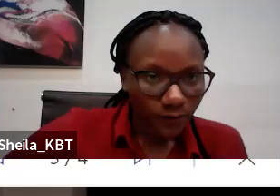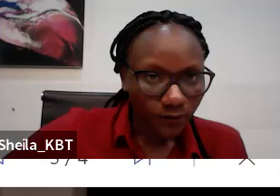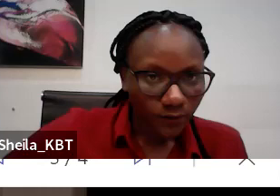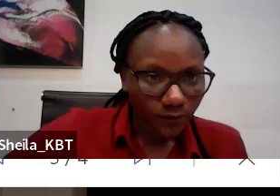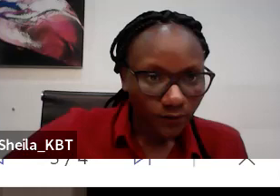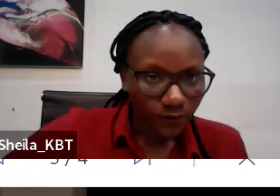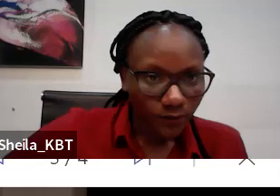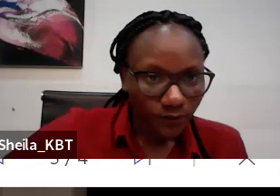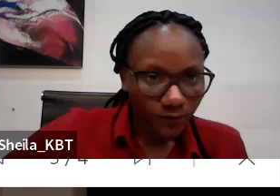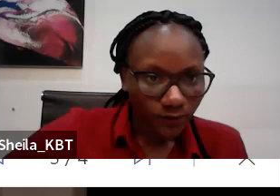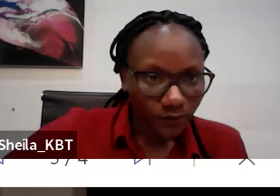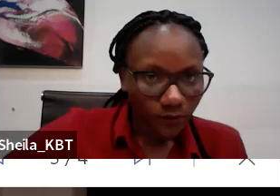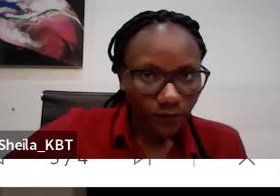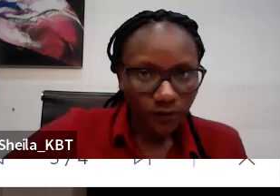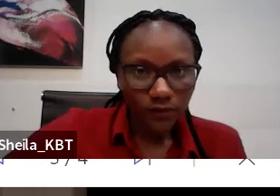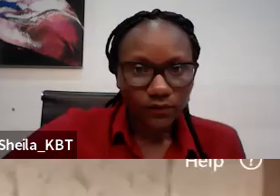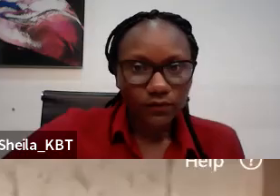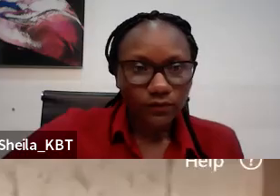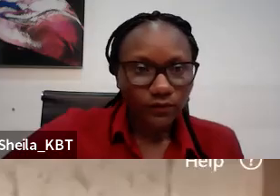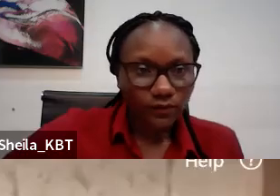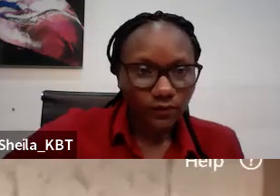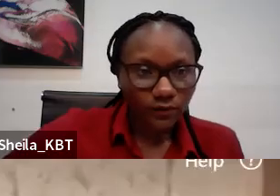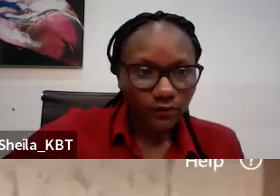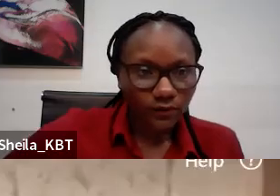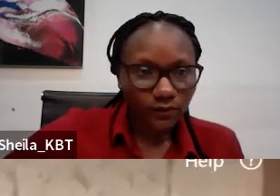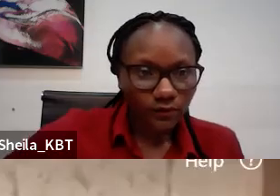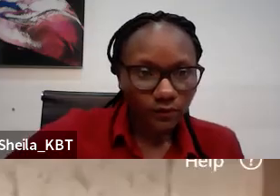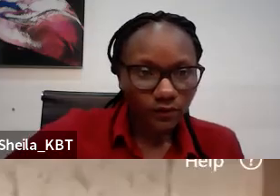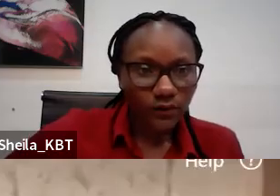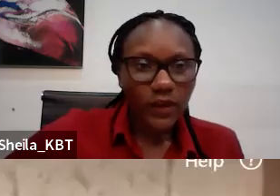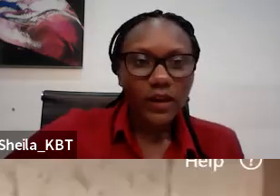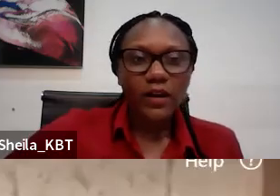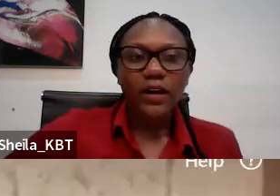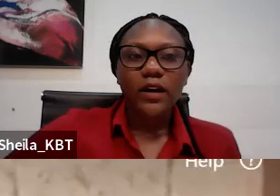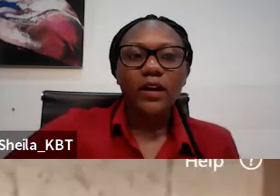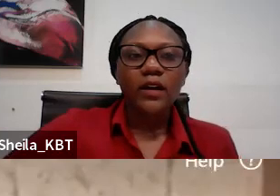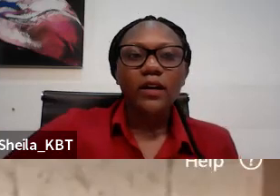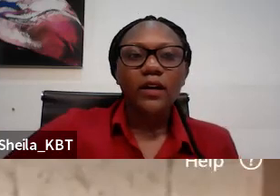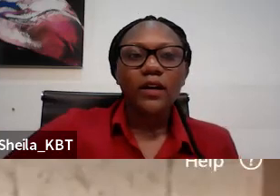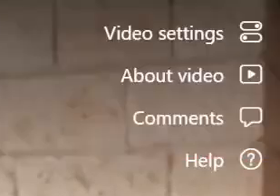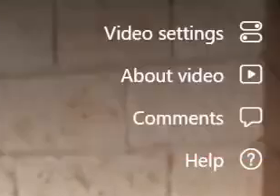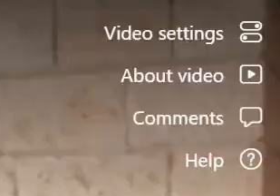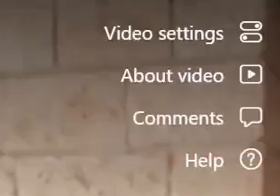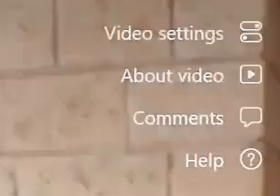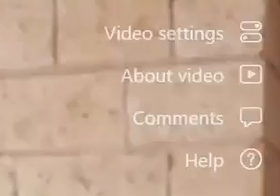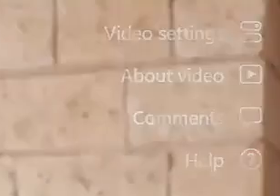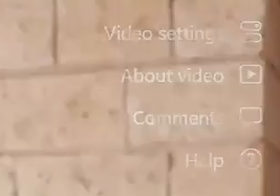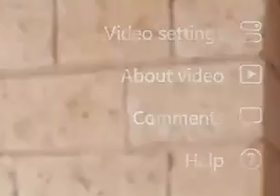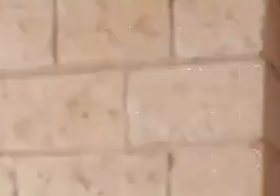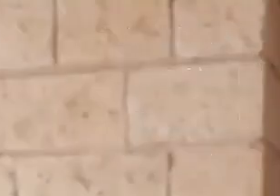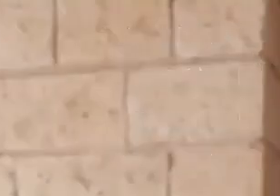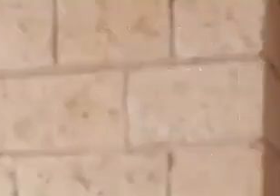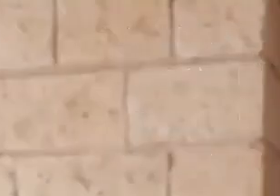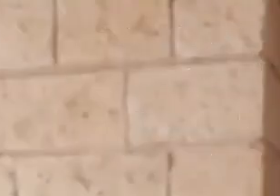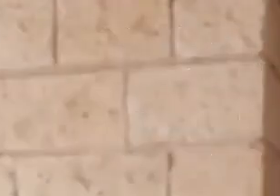My name is Bernard Shearer. I'm the director at Innovate Now, Africa's first assistive technology accelerator. I'm excited